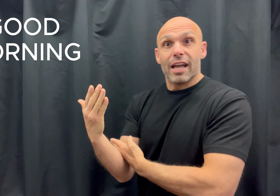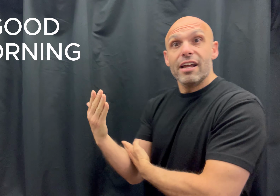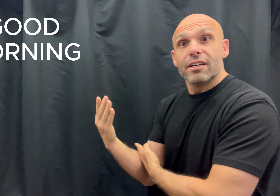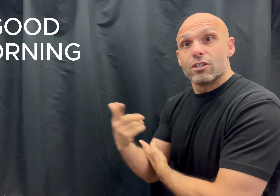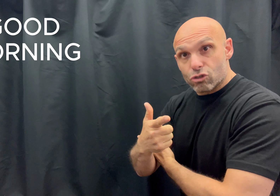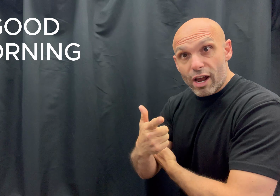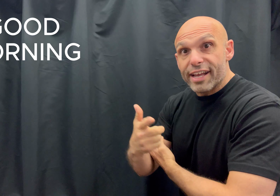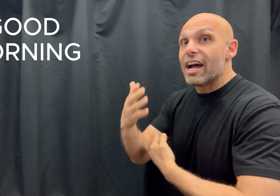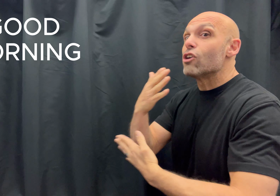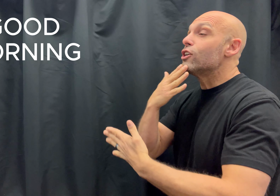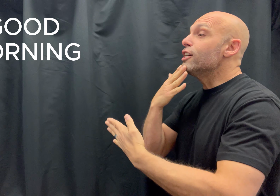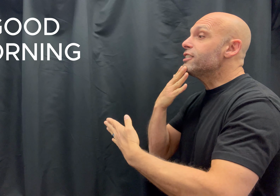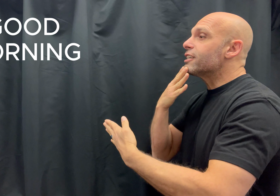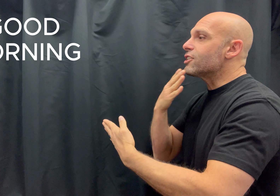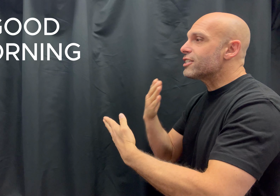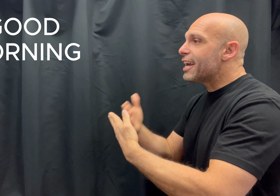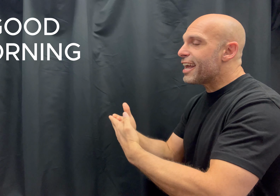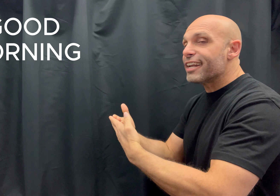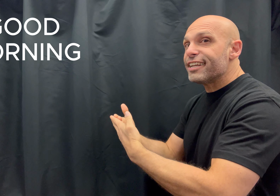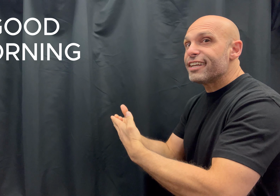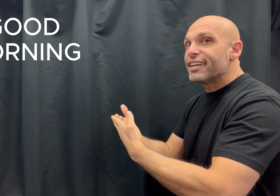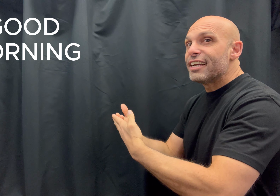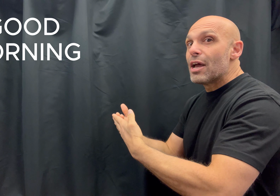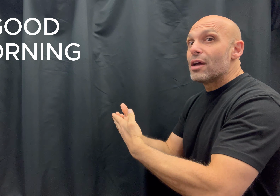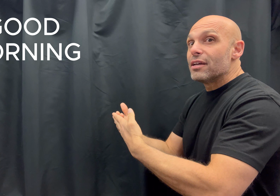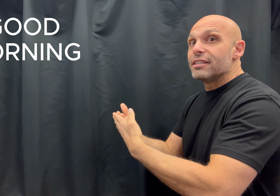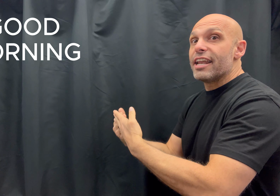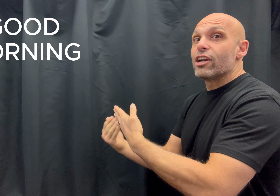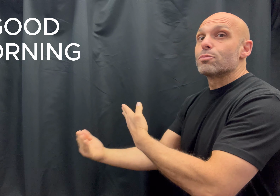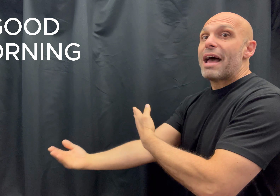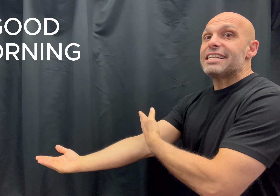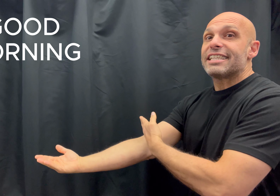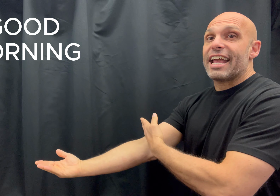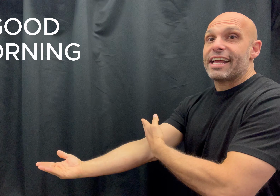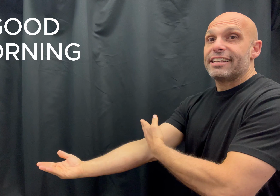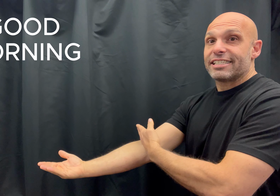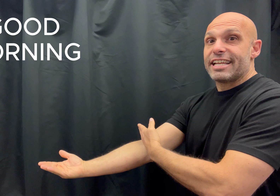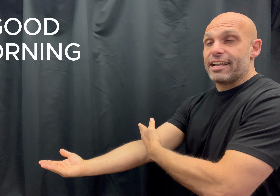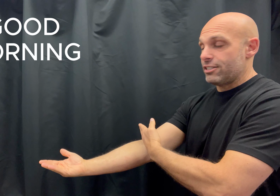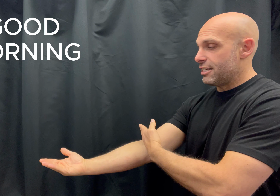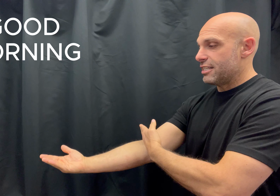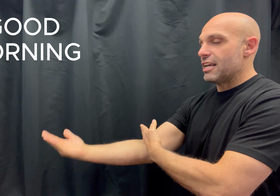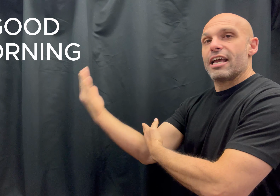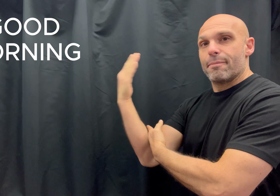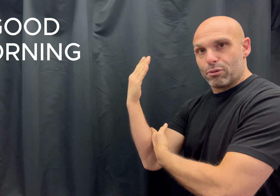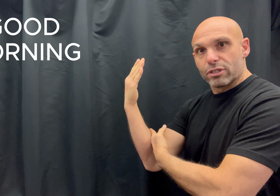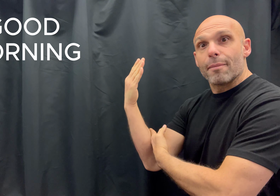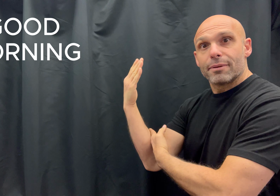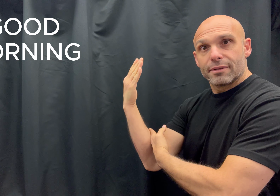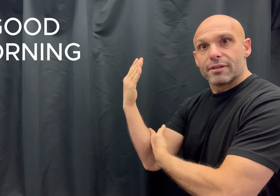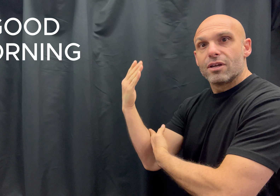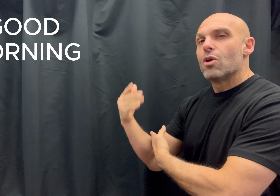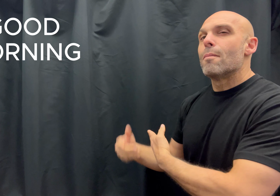Okay? Try it now. Good touches the hand. Then it goes past the hand, extends, and pulls up.